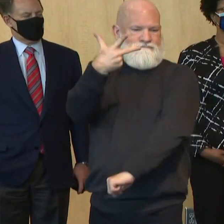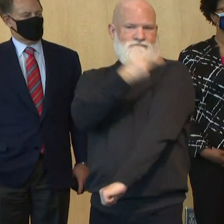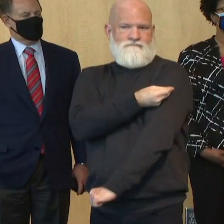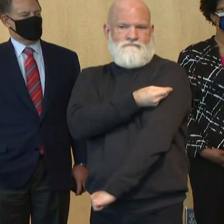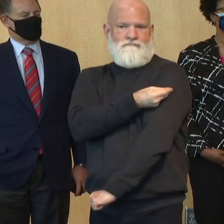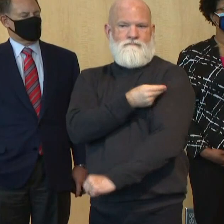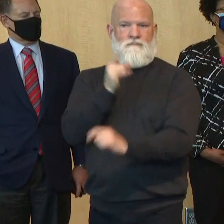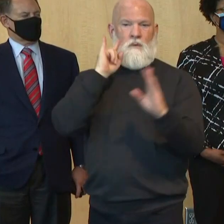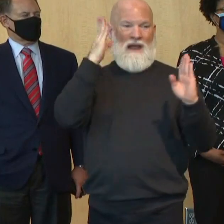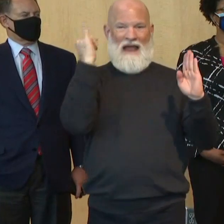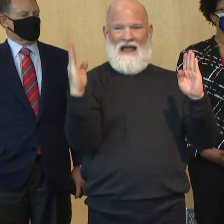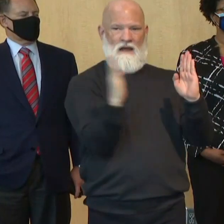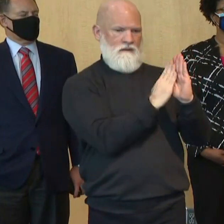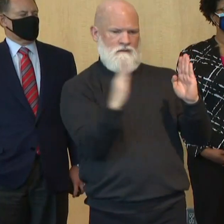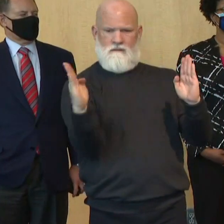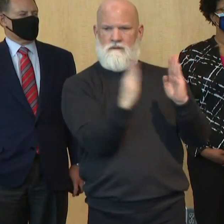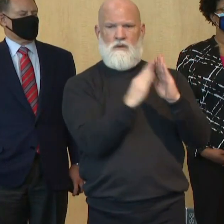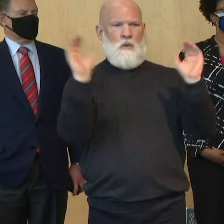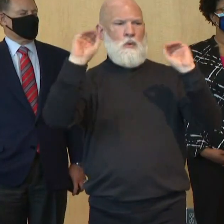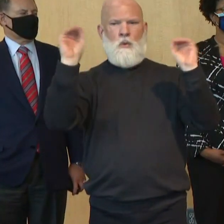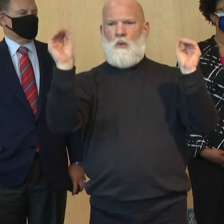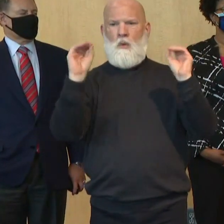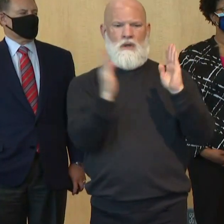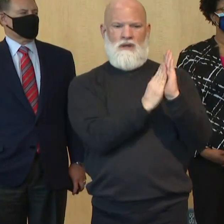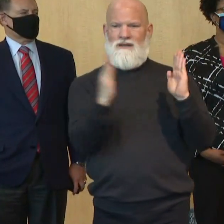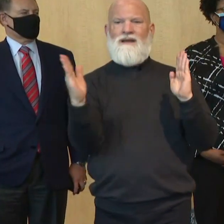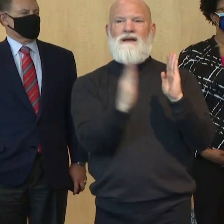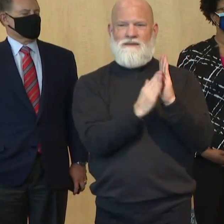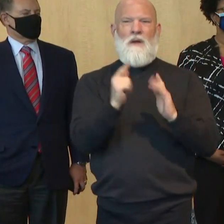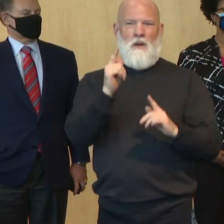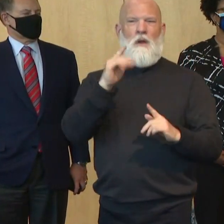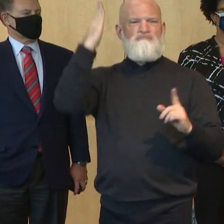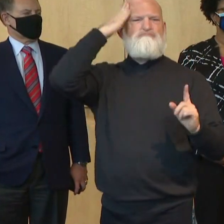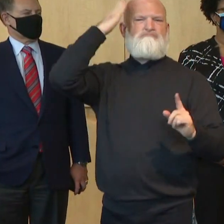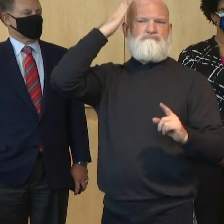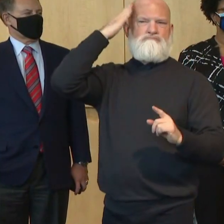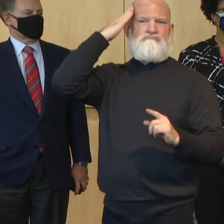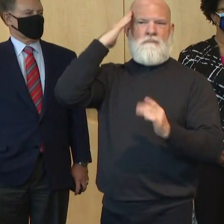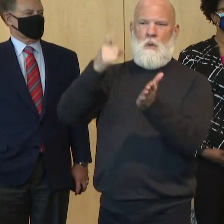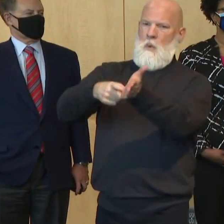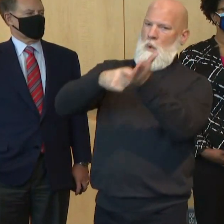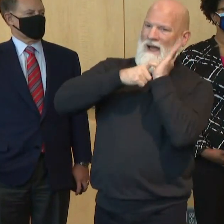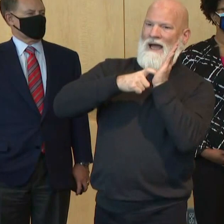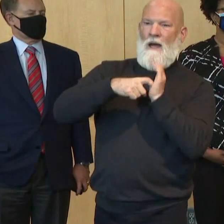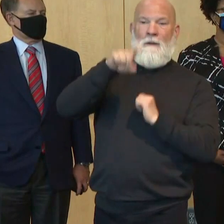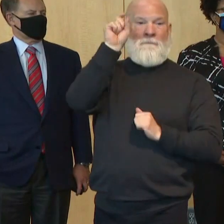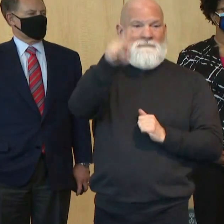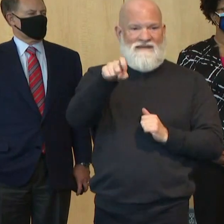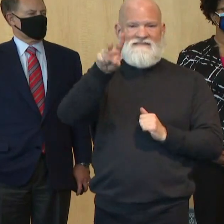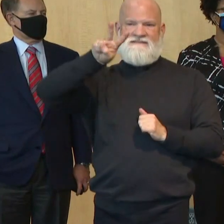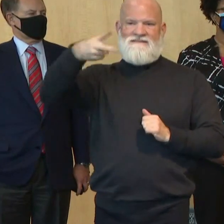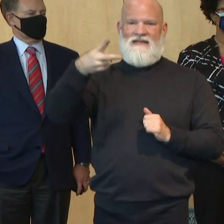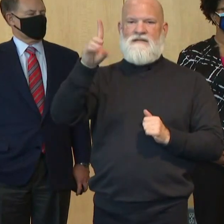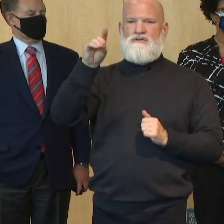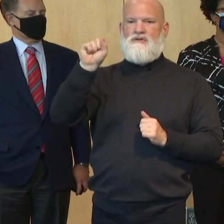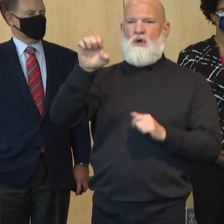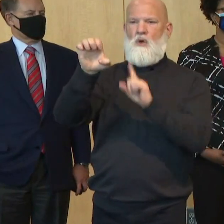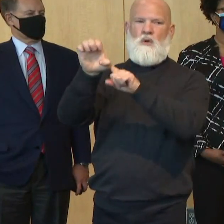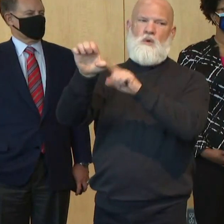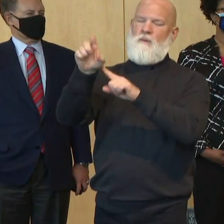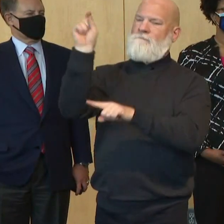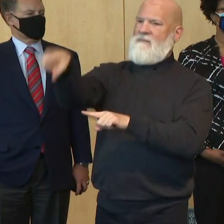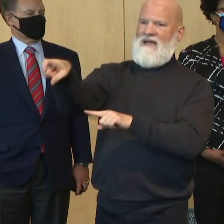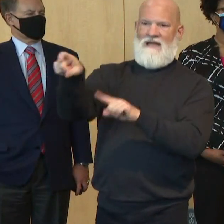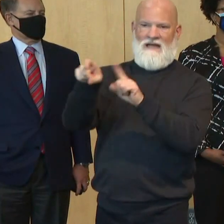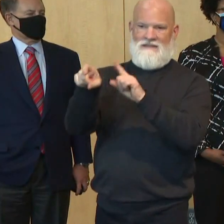they got to get the second dose done, and then anything left, they're giving it to first-time shot makers.